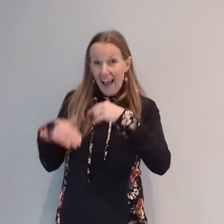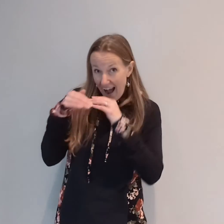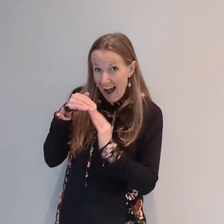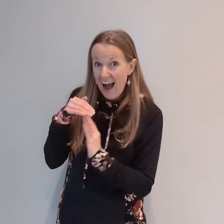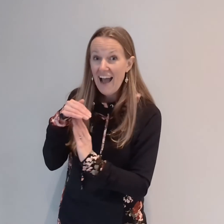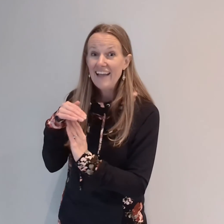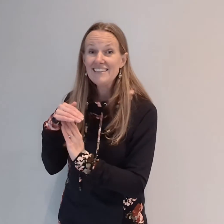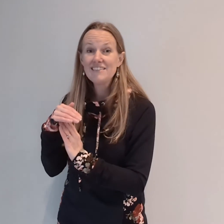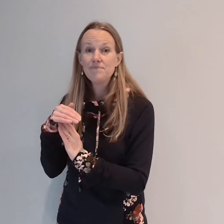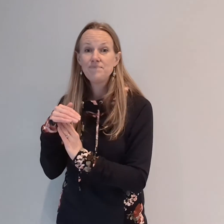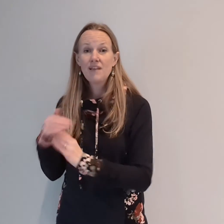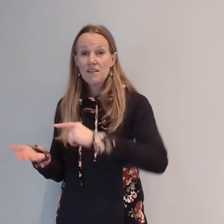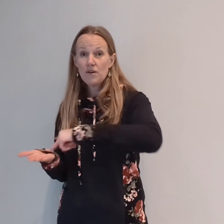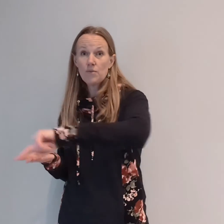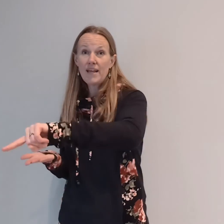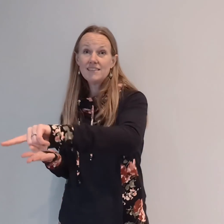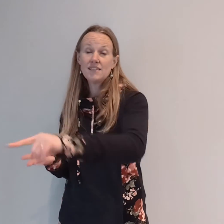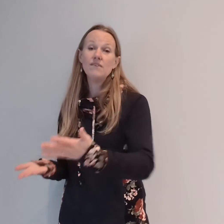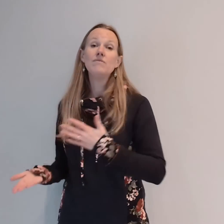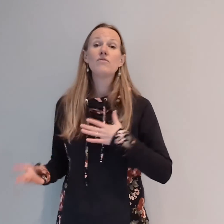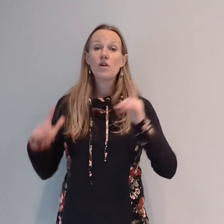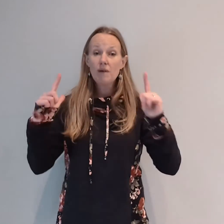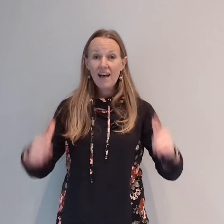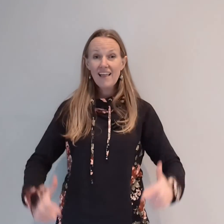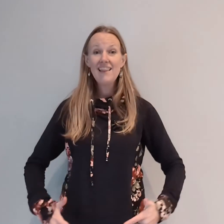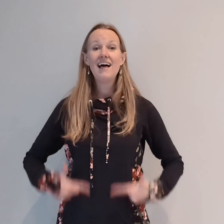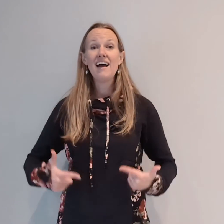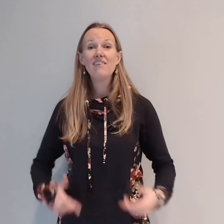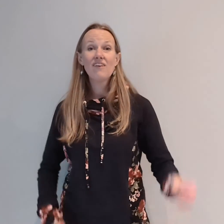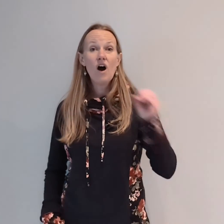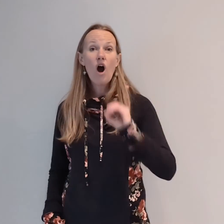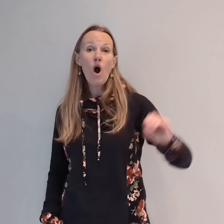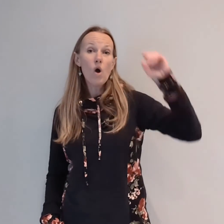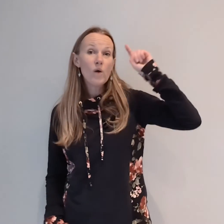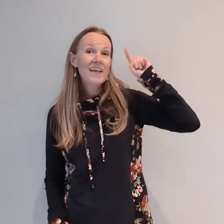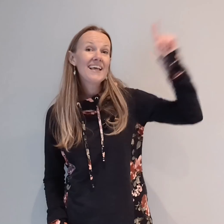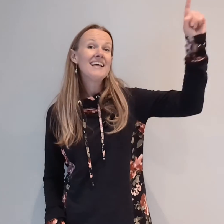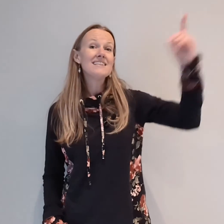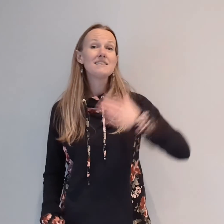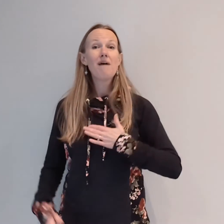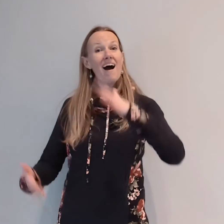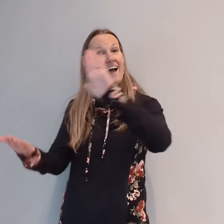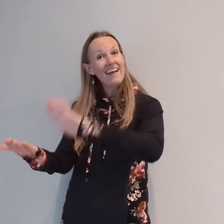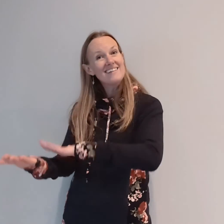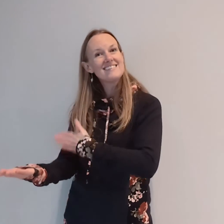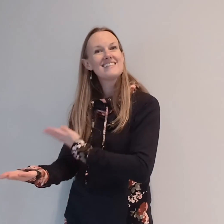I hide, the ransom for my life. Oh, he is my